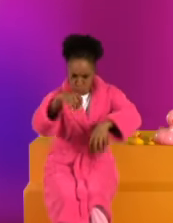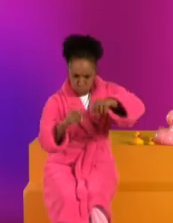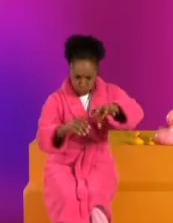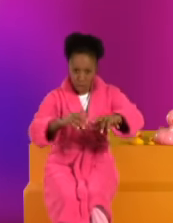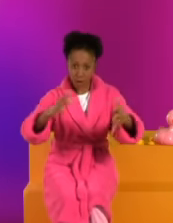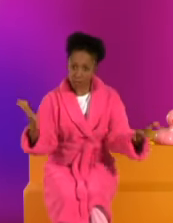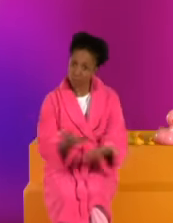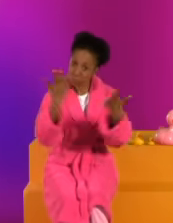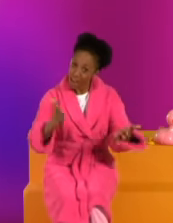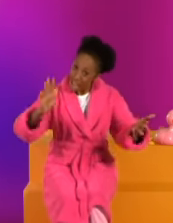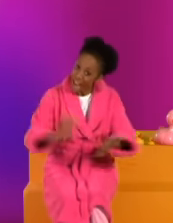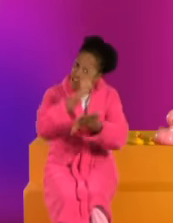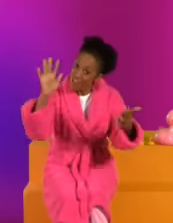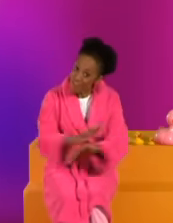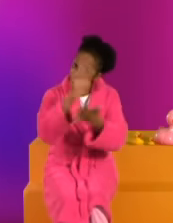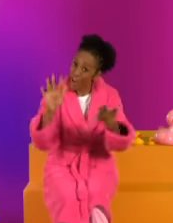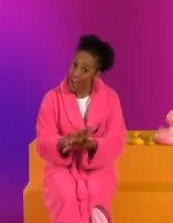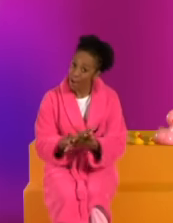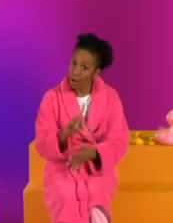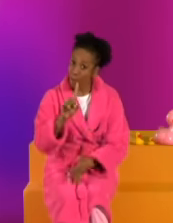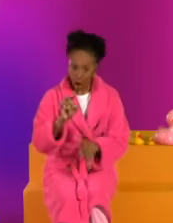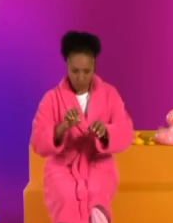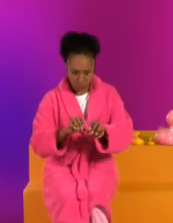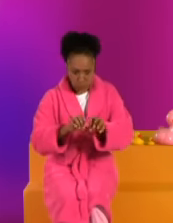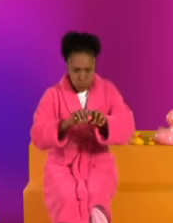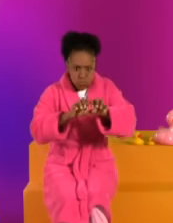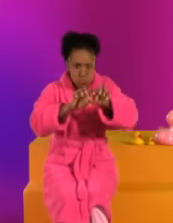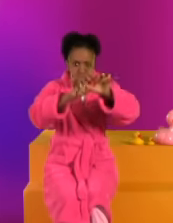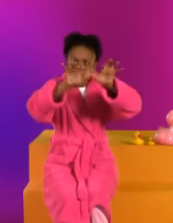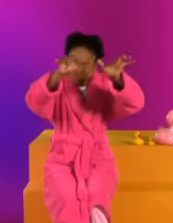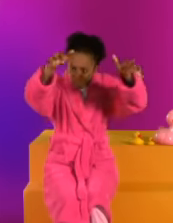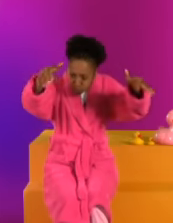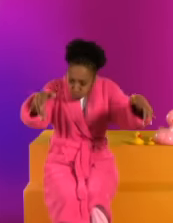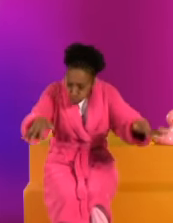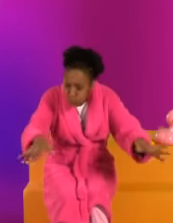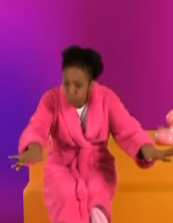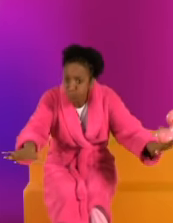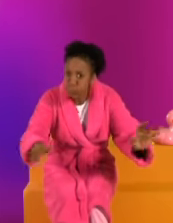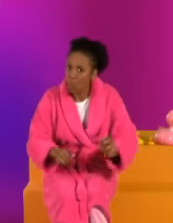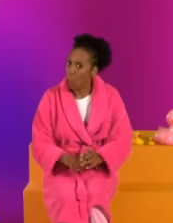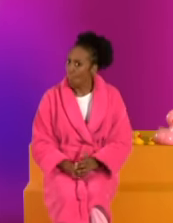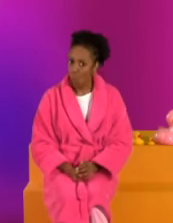All those bubbles look like great fun. But you mustn't make a big bubbly mess like that at home.